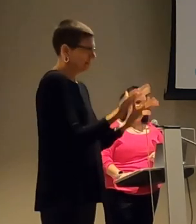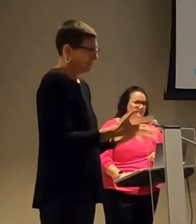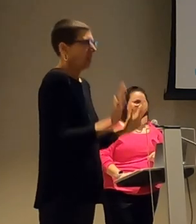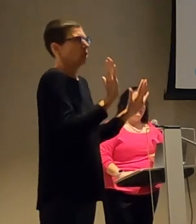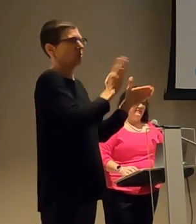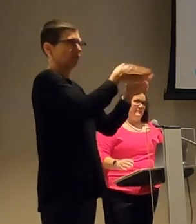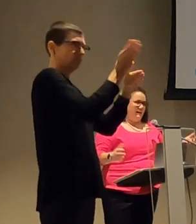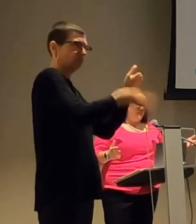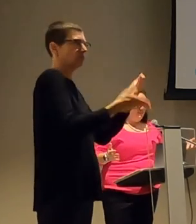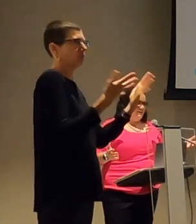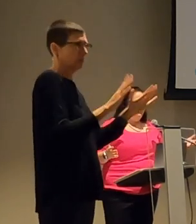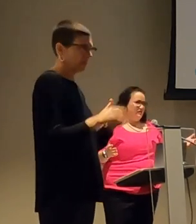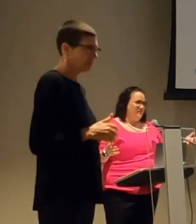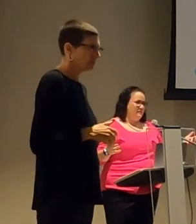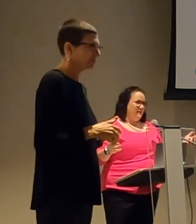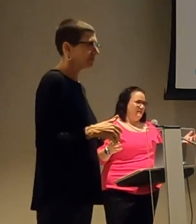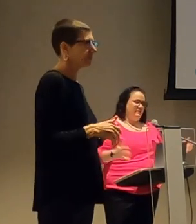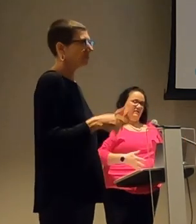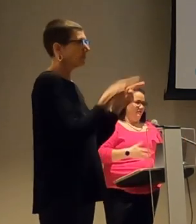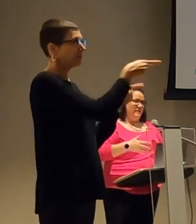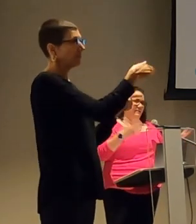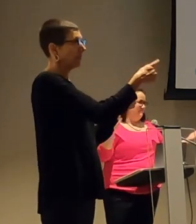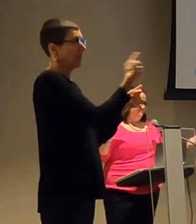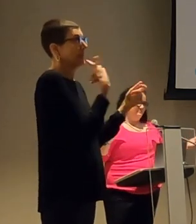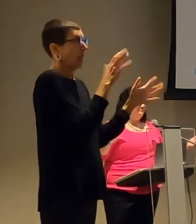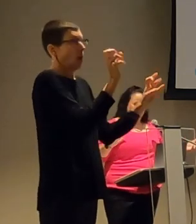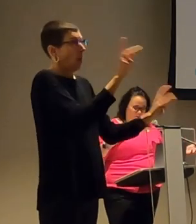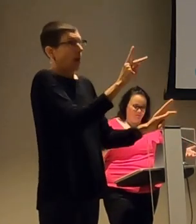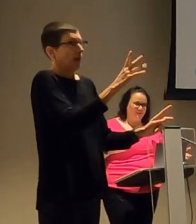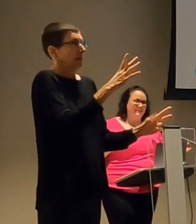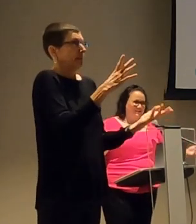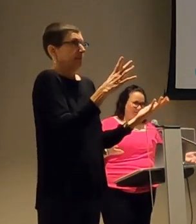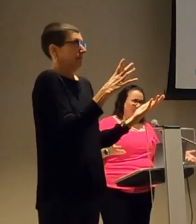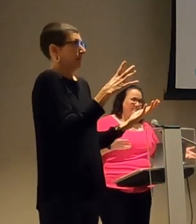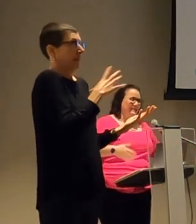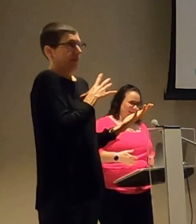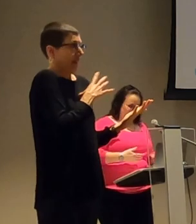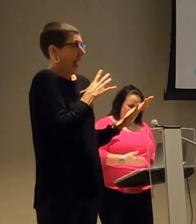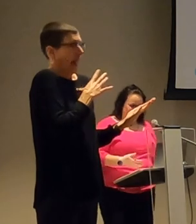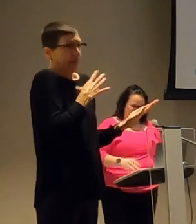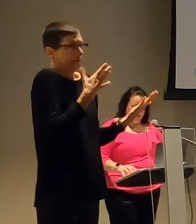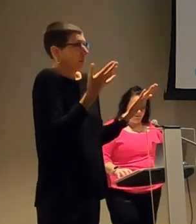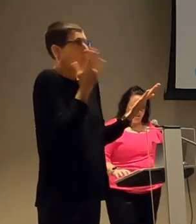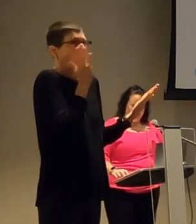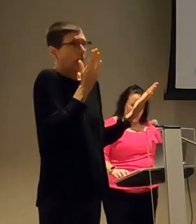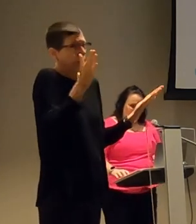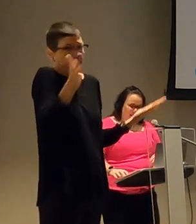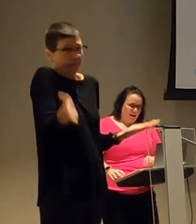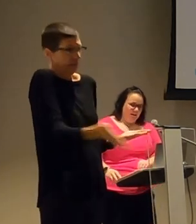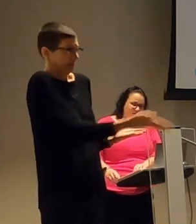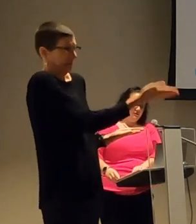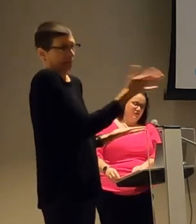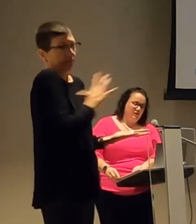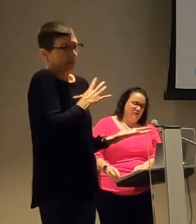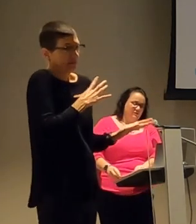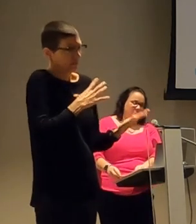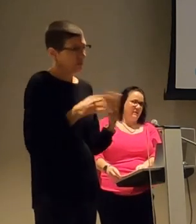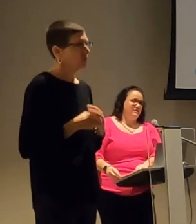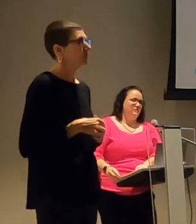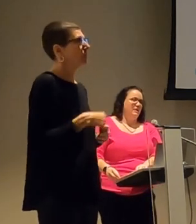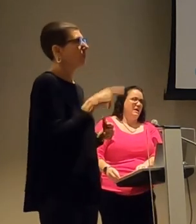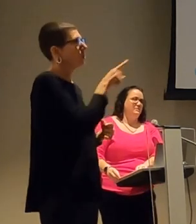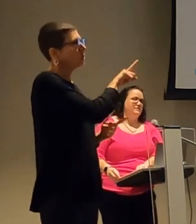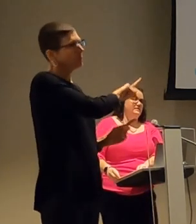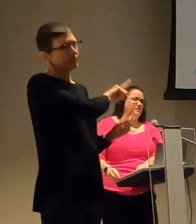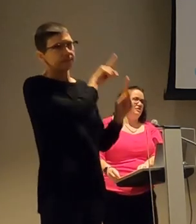accomplished." And the city officials said, "Okay, we'll let you go and do this." And so she goes